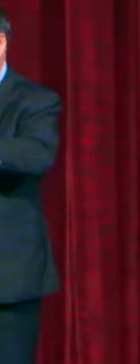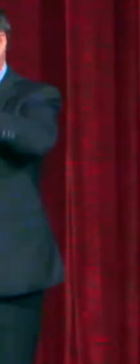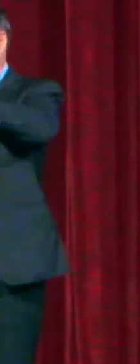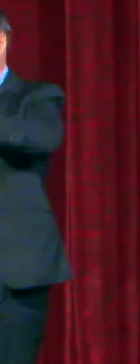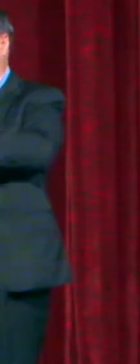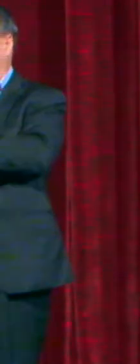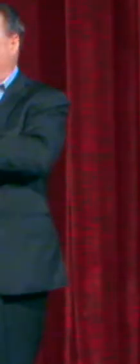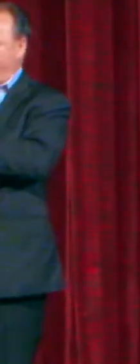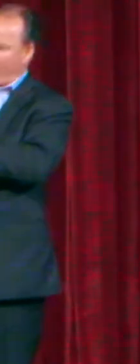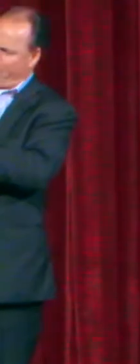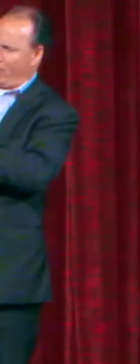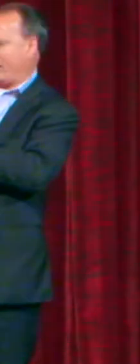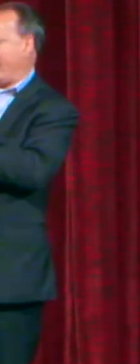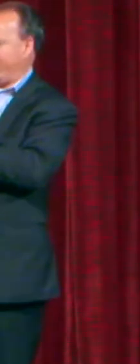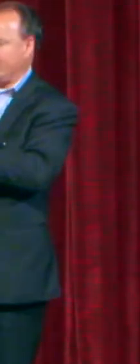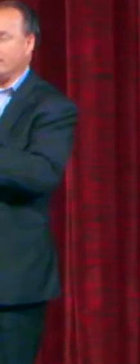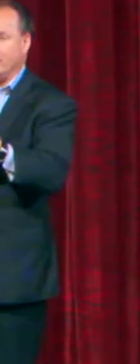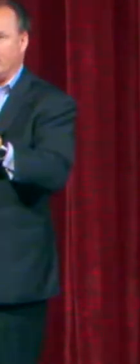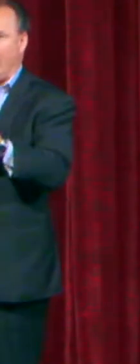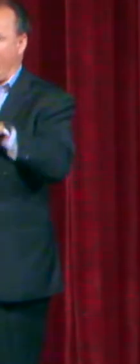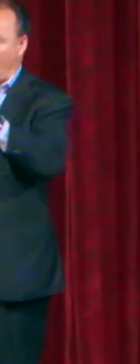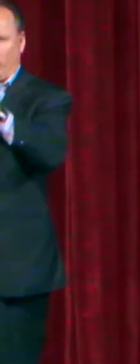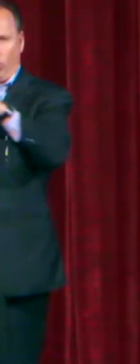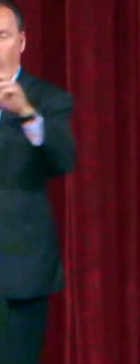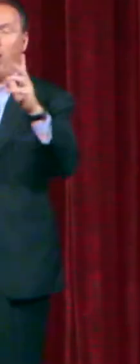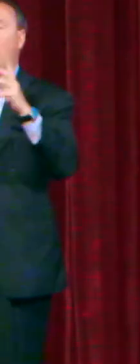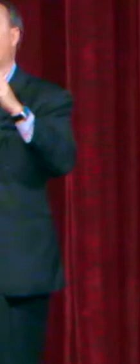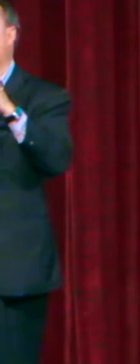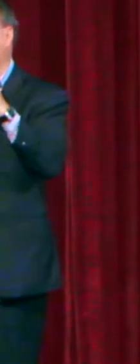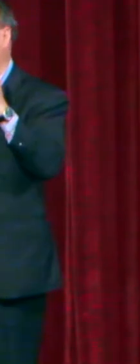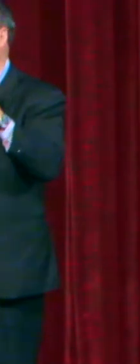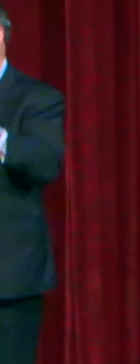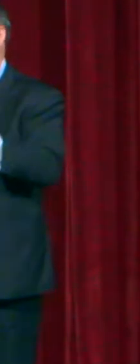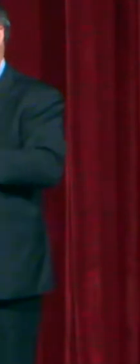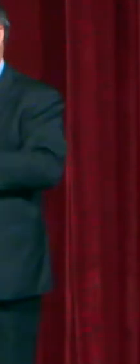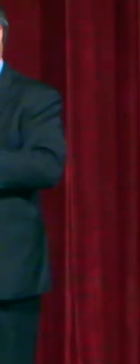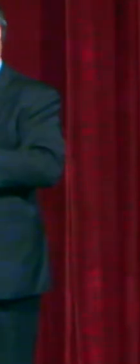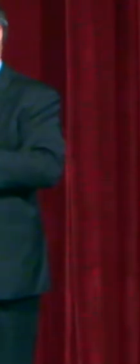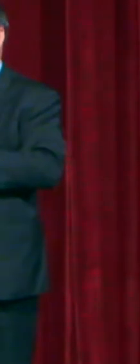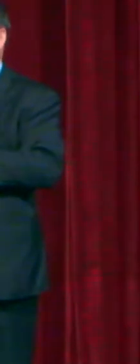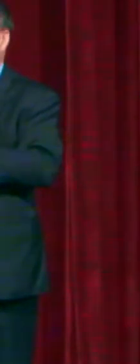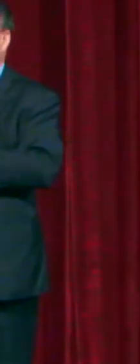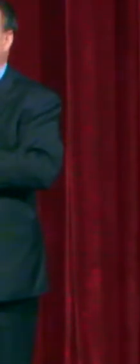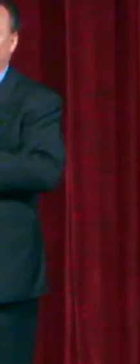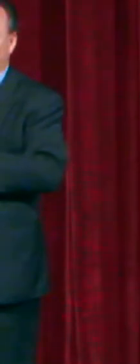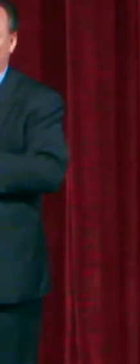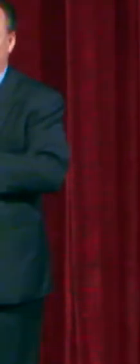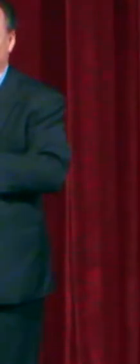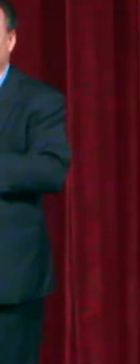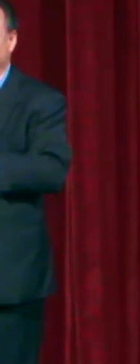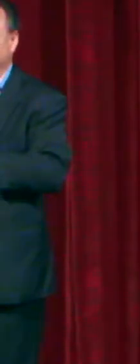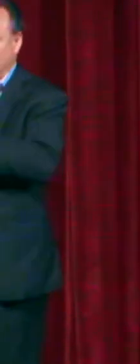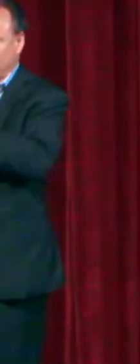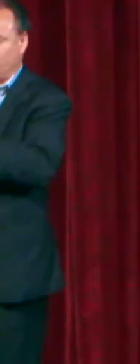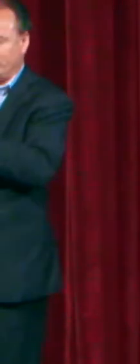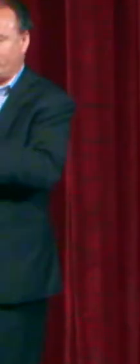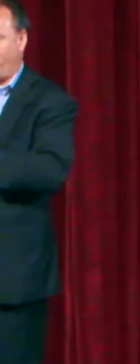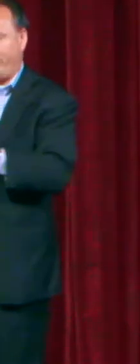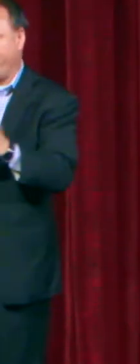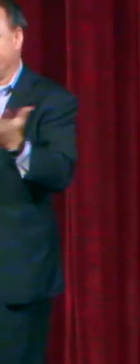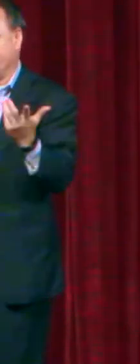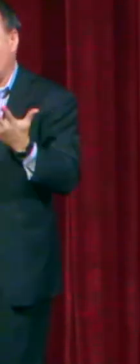barricade, how can we close this door off, things like that. Again, it will not be anything that would be too strenuous on them,